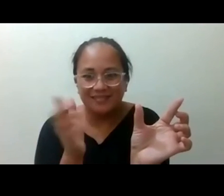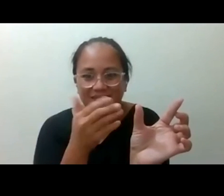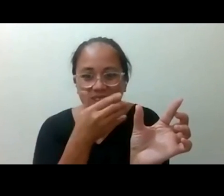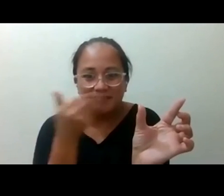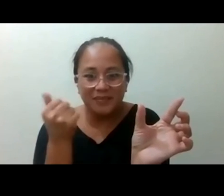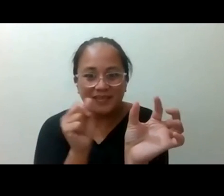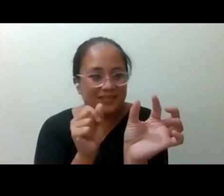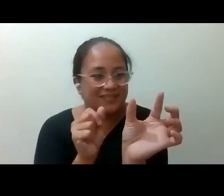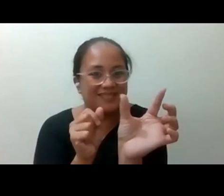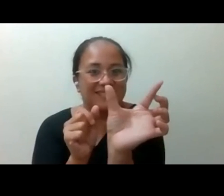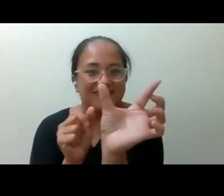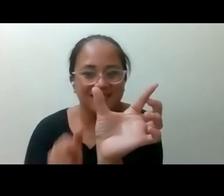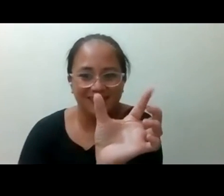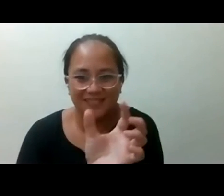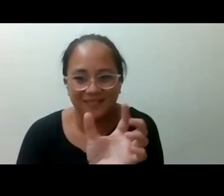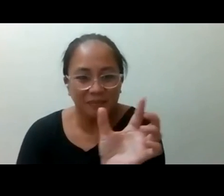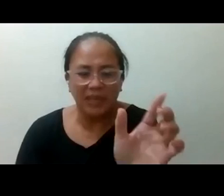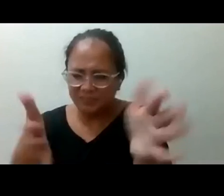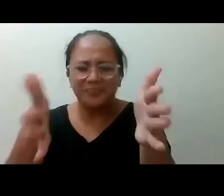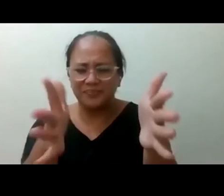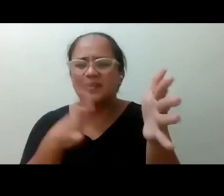Yeah, I think that looks fine.